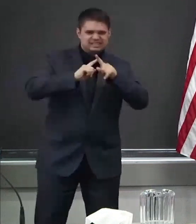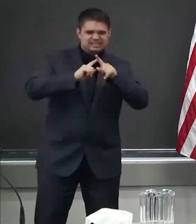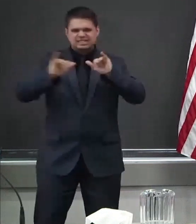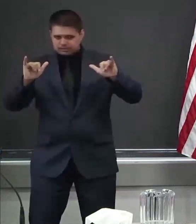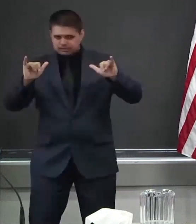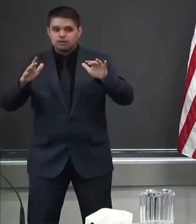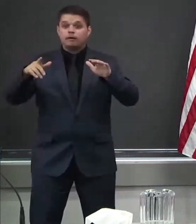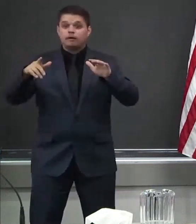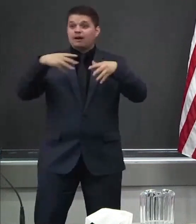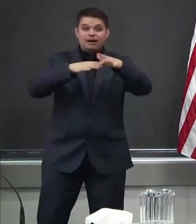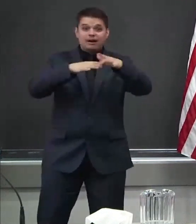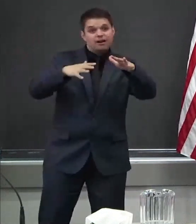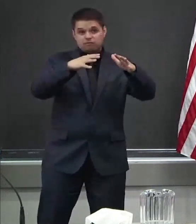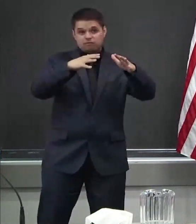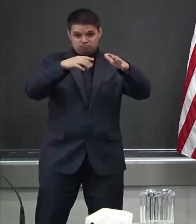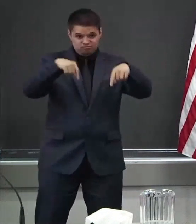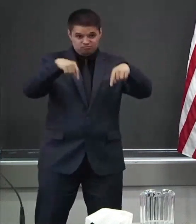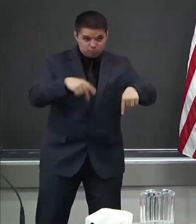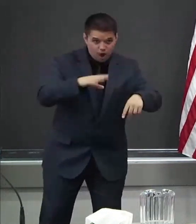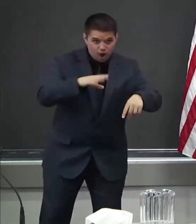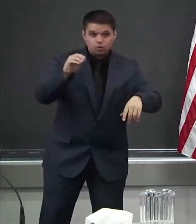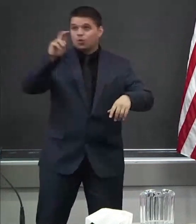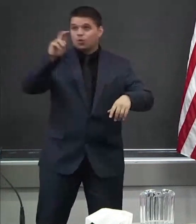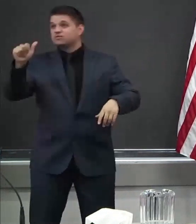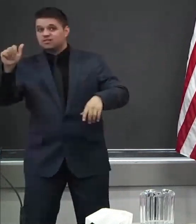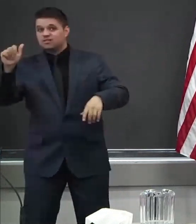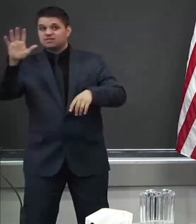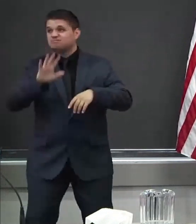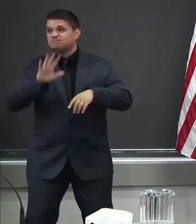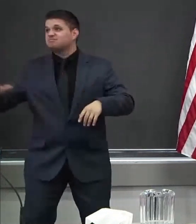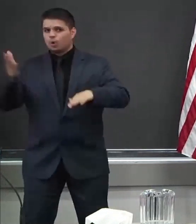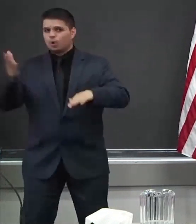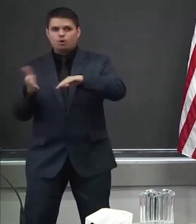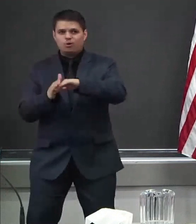country come amidst a global pandemic